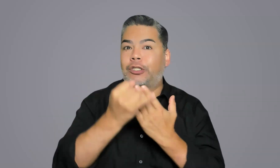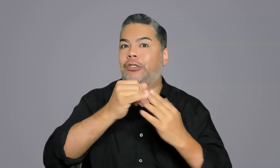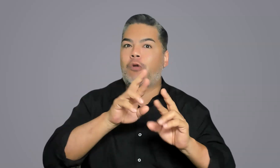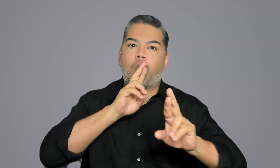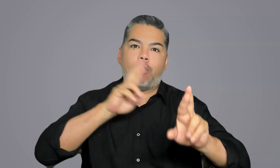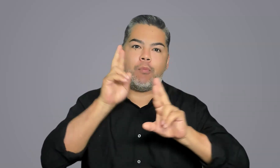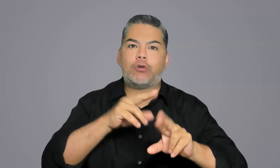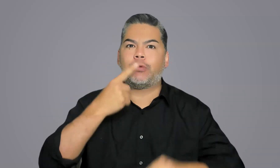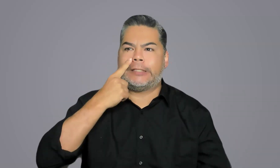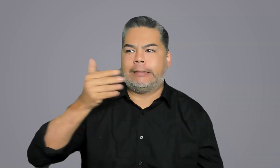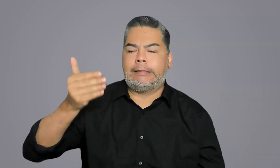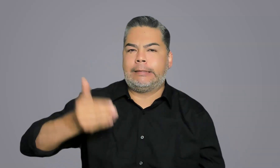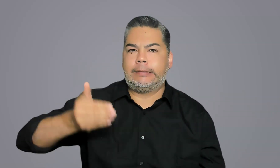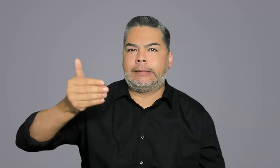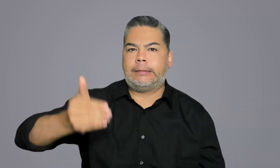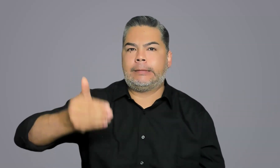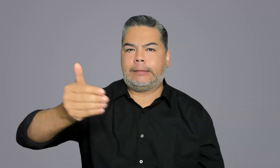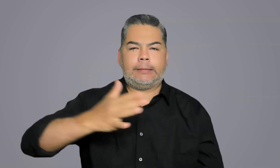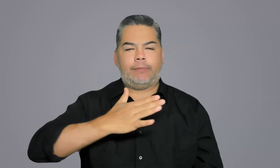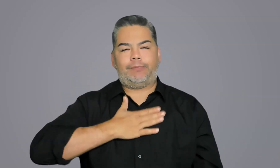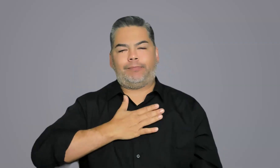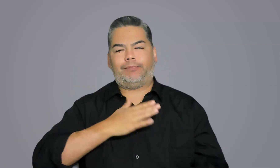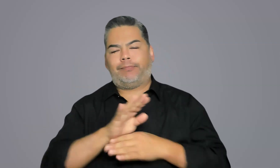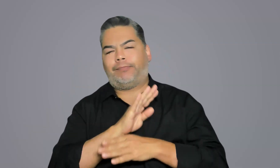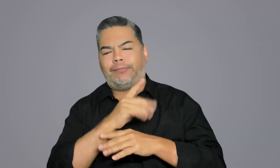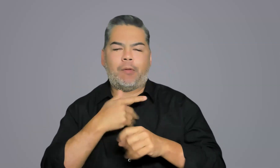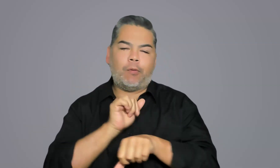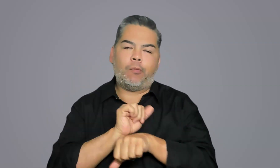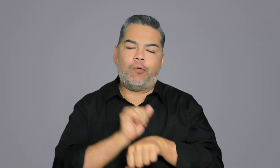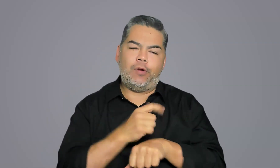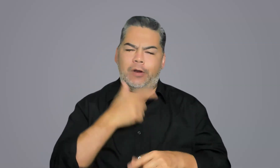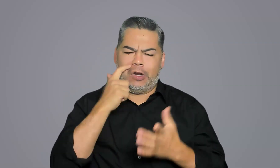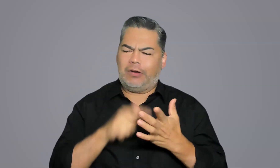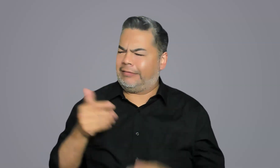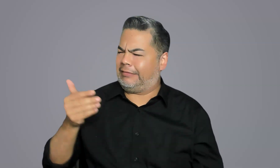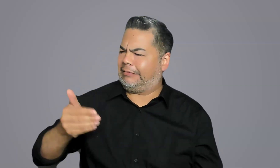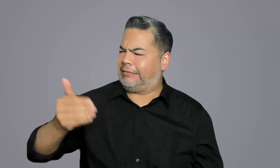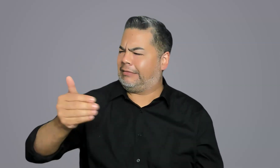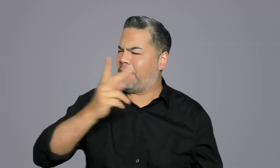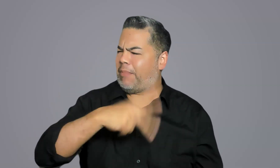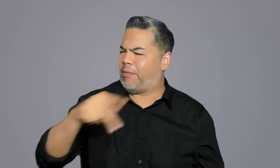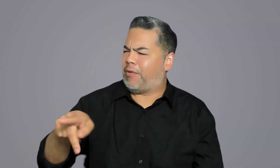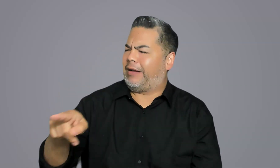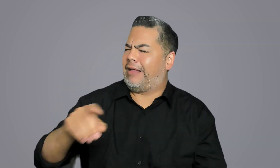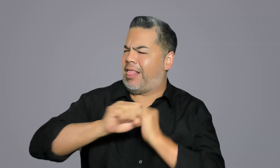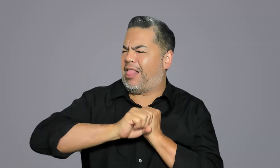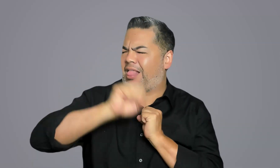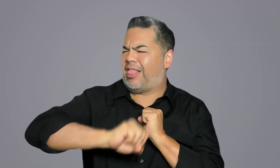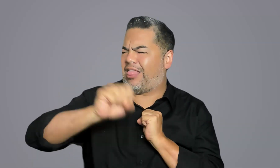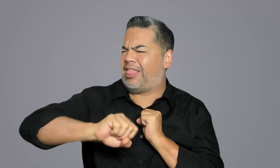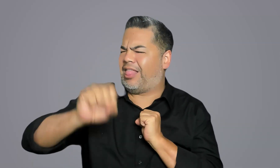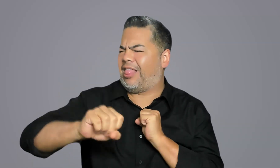our space and the space that I work in. Often they are produced in PowerPoint, but they're actually long reports that really would be better off in